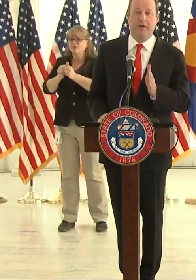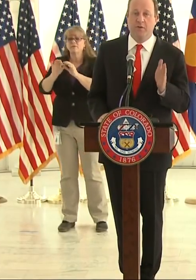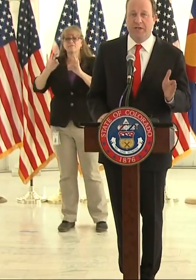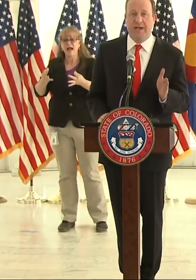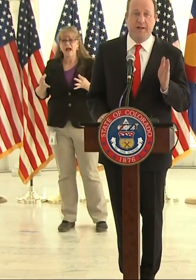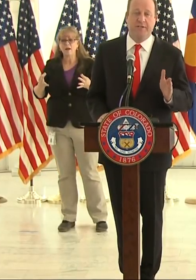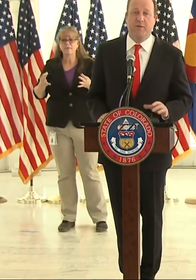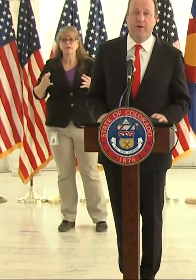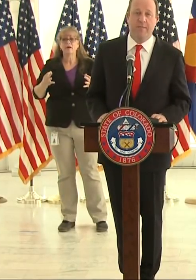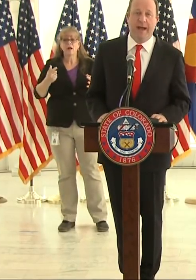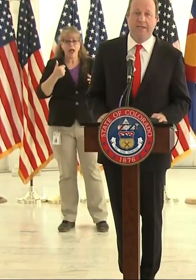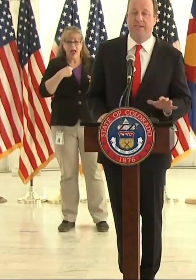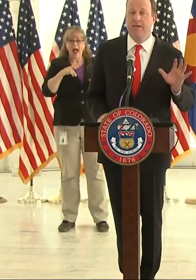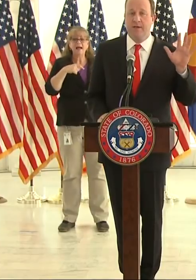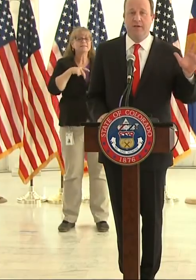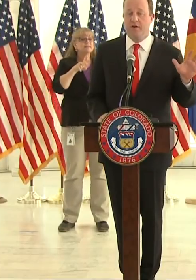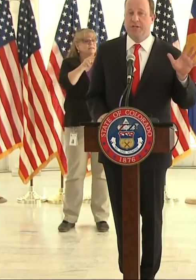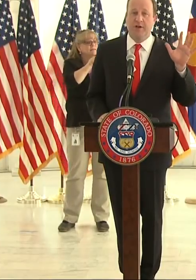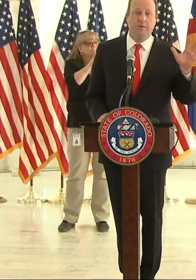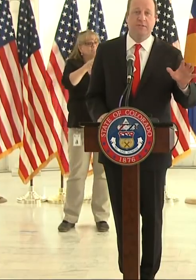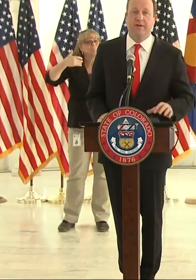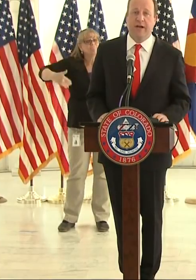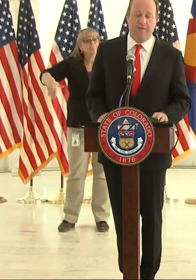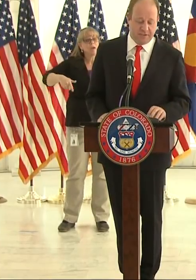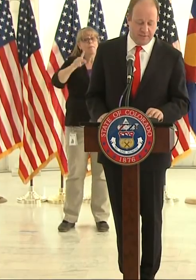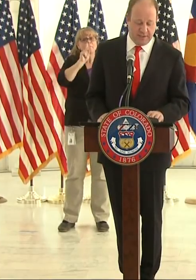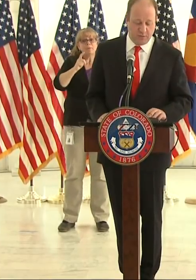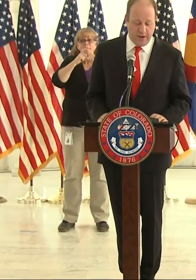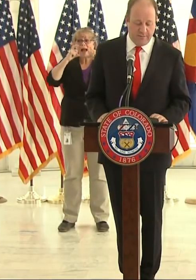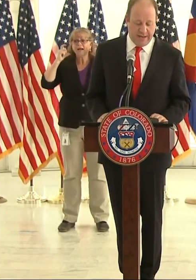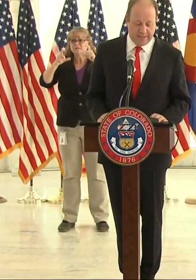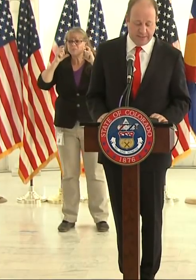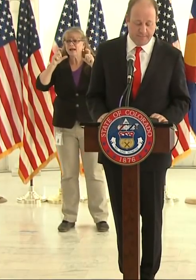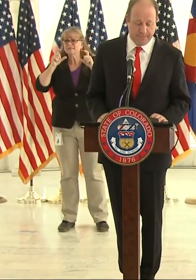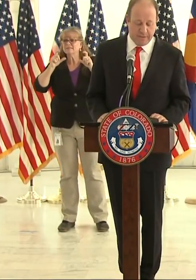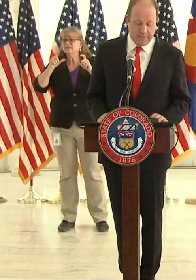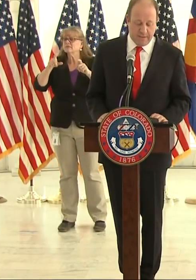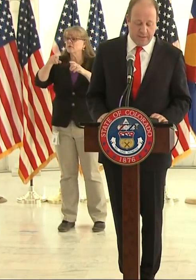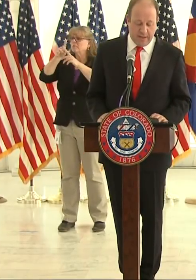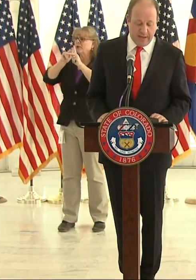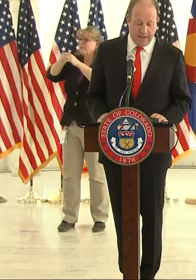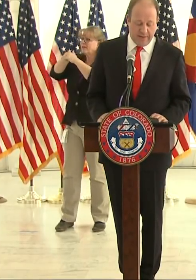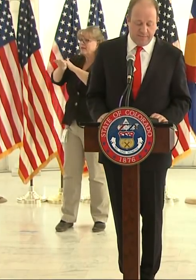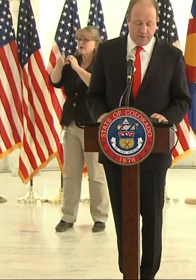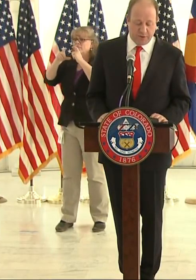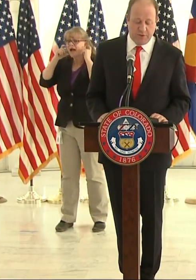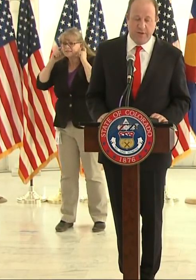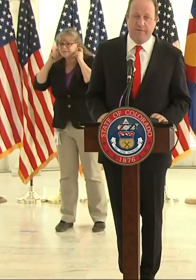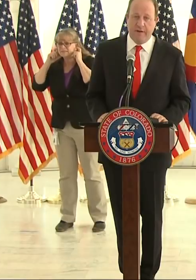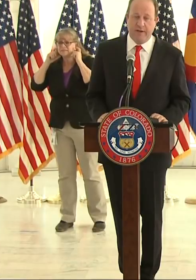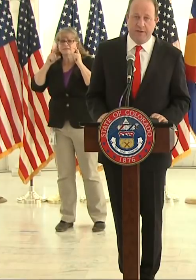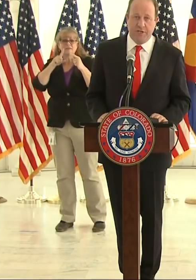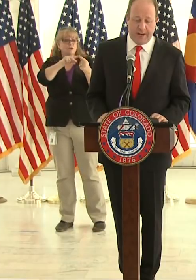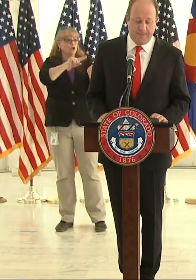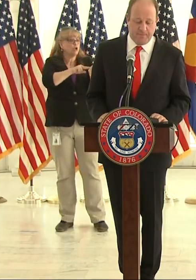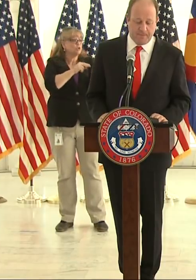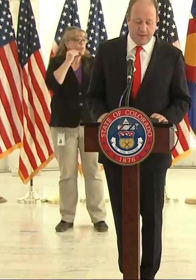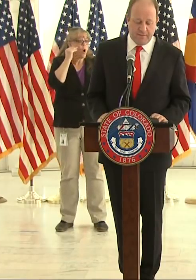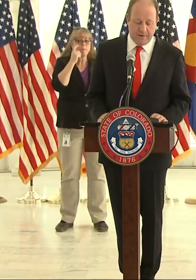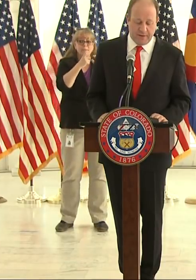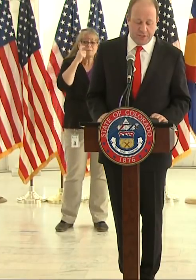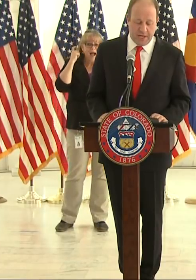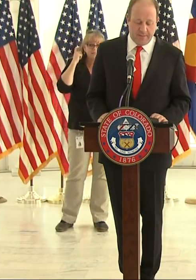the critical retailers, they're wearing masks. Nursing homes, senior care facilities wearing masks. And folks are doing a very good job